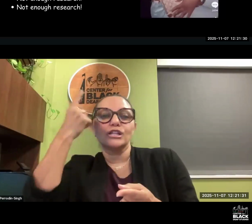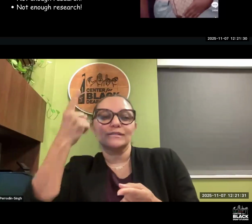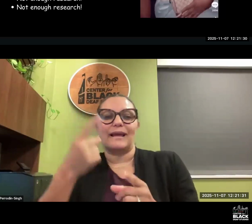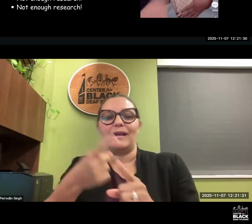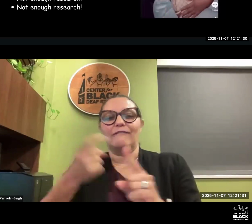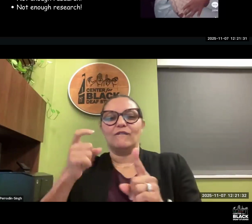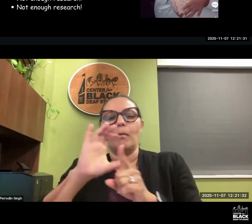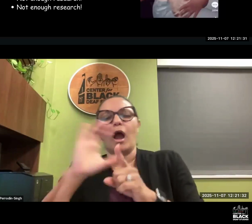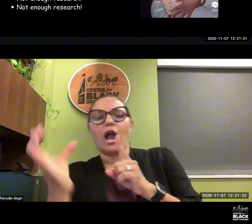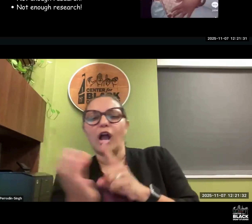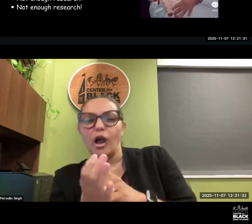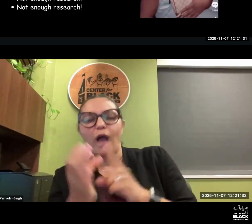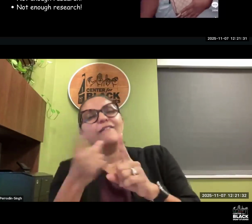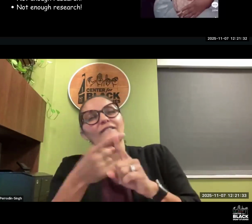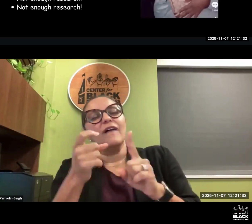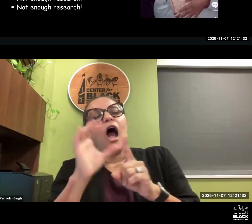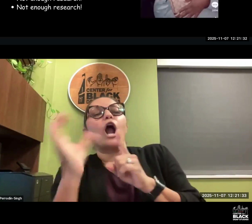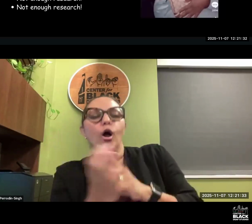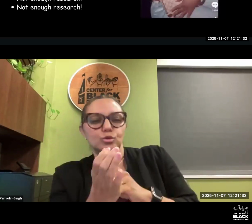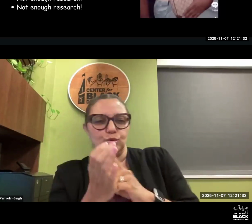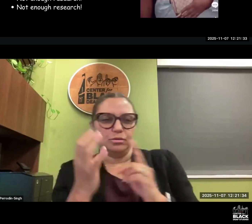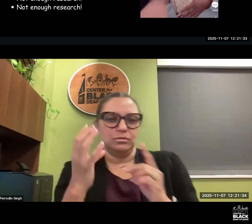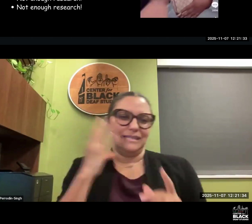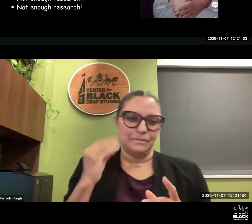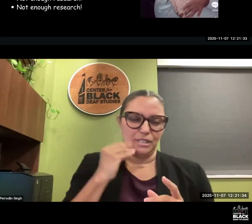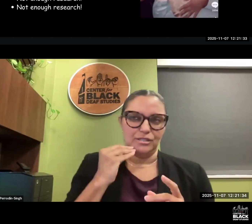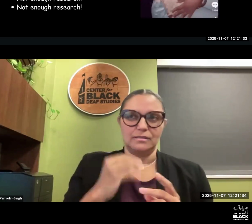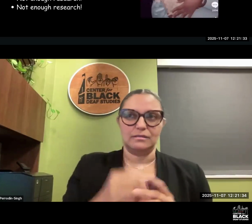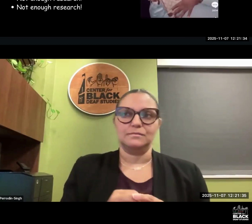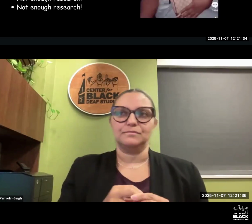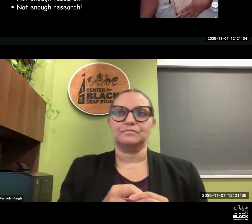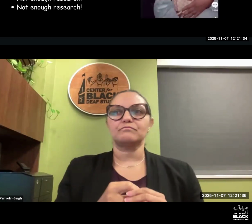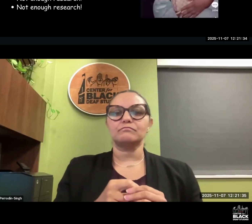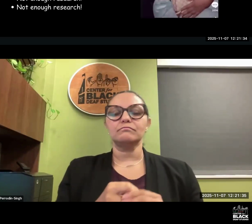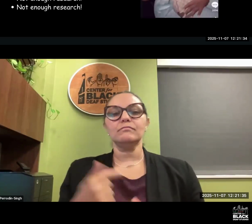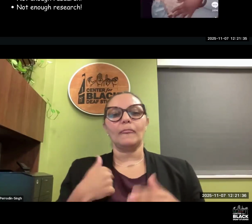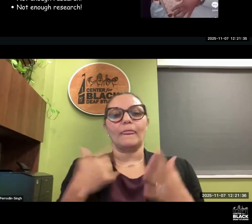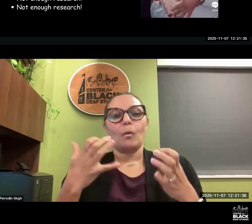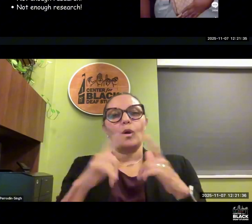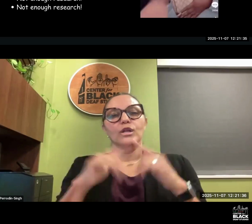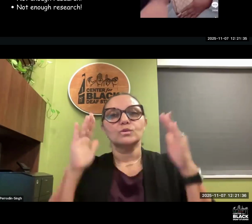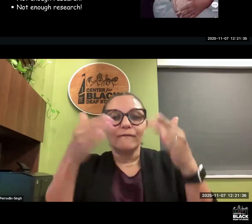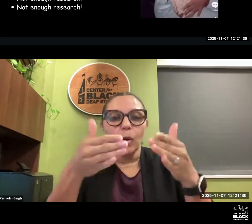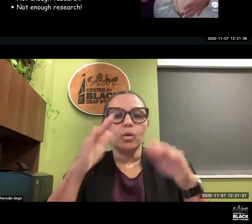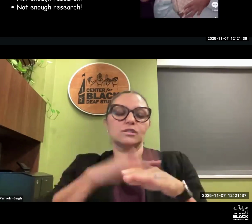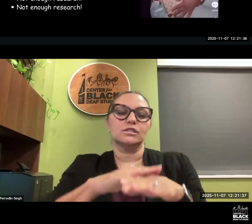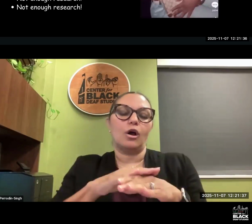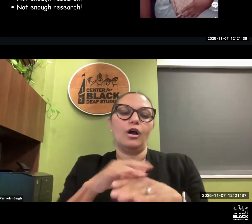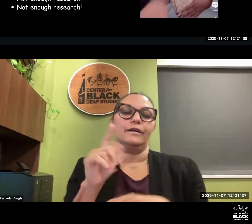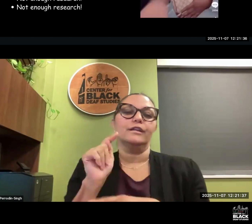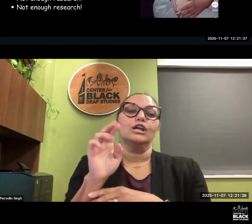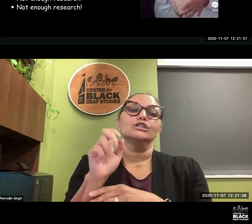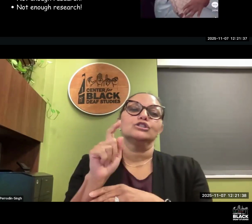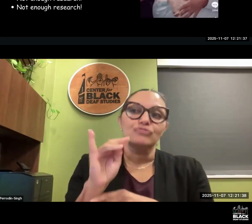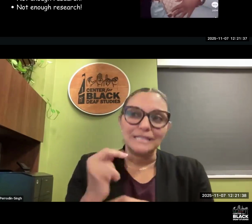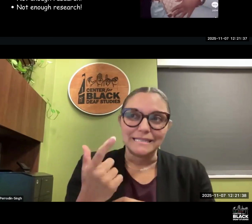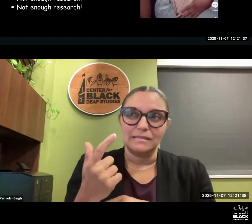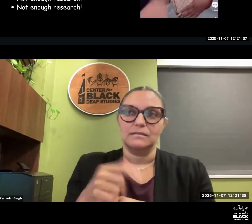personal experience felt that in order to understand it from a cultural perspective, I needed to do this work. And I also wanted